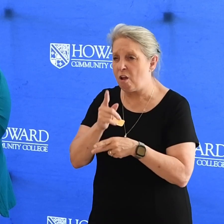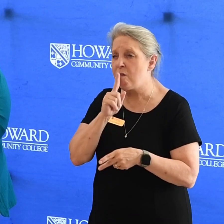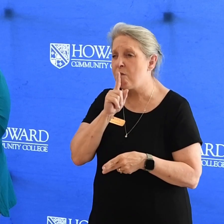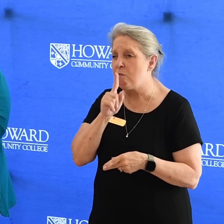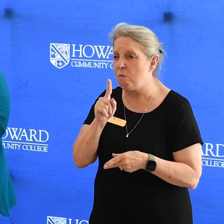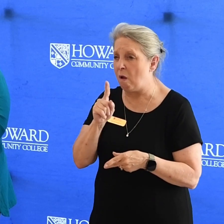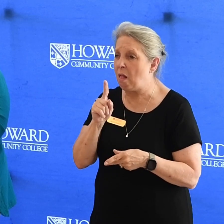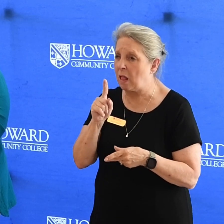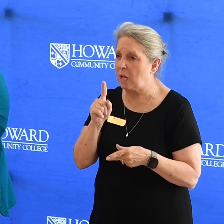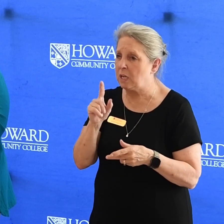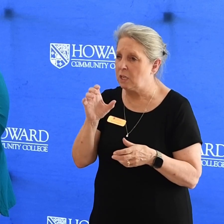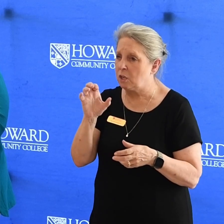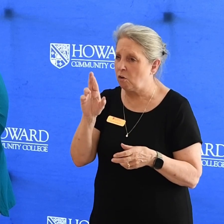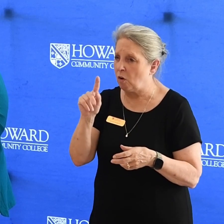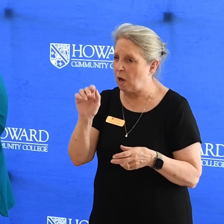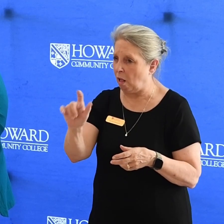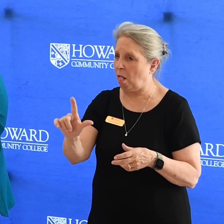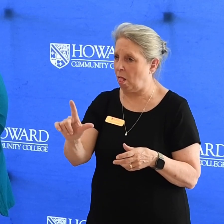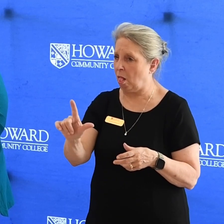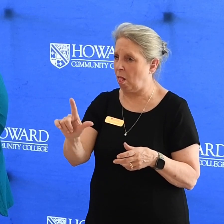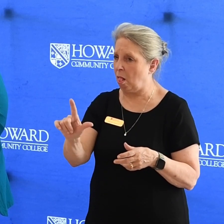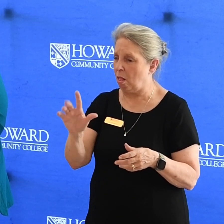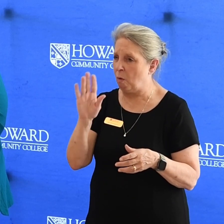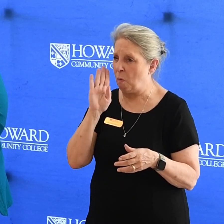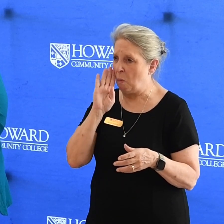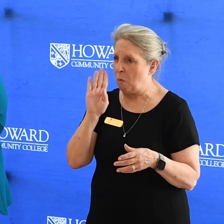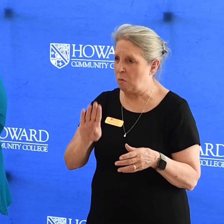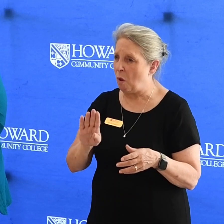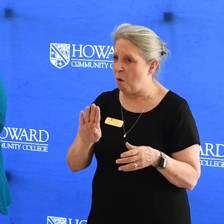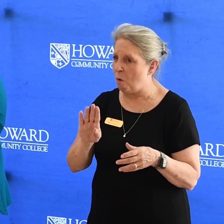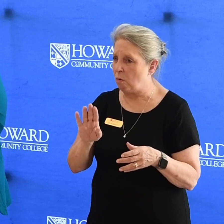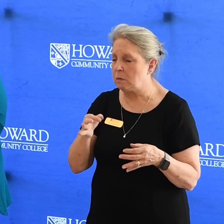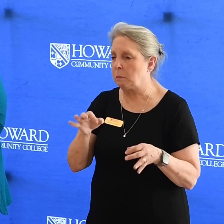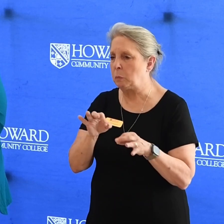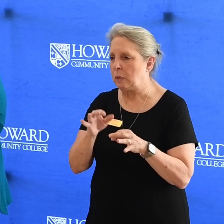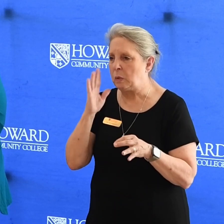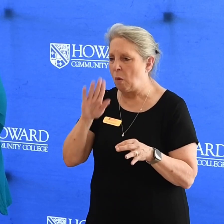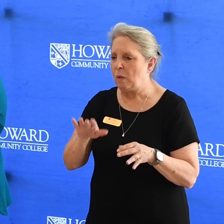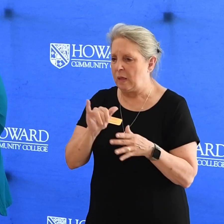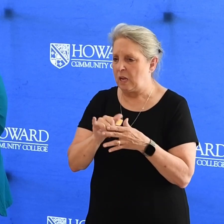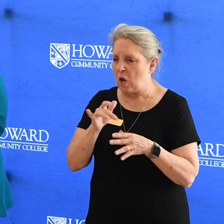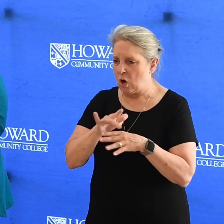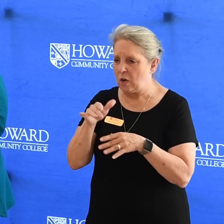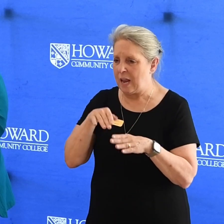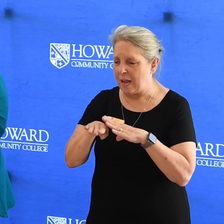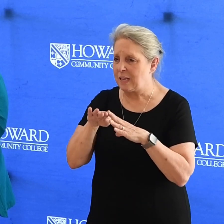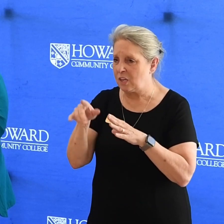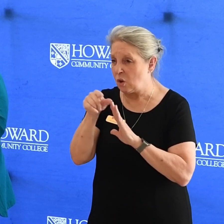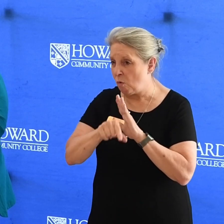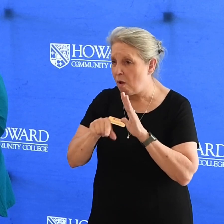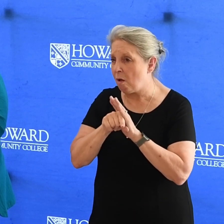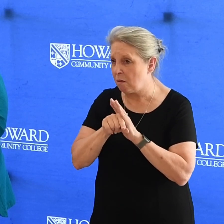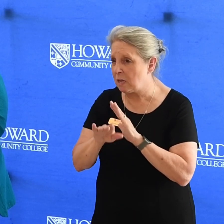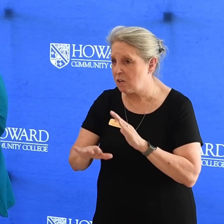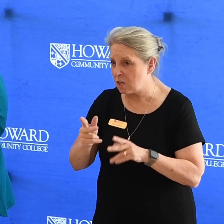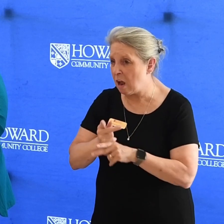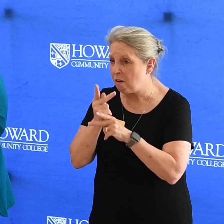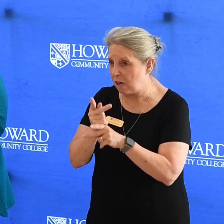is critical. So we know that early access to quality